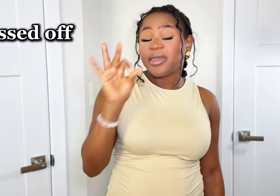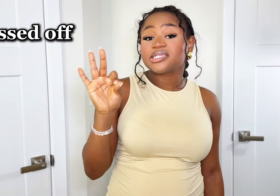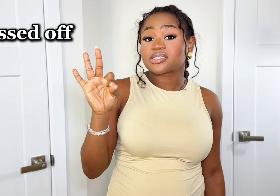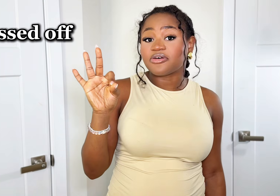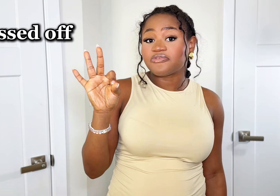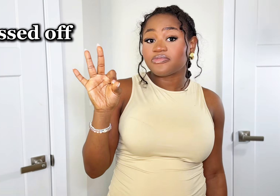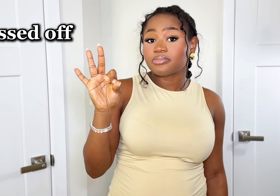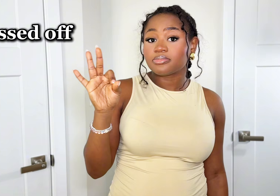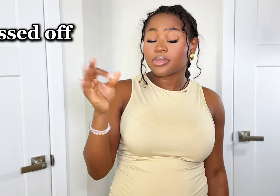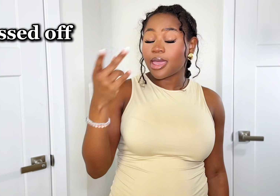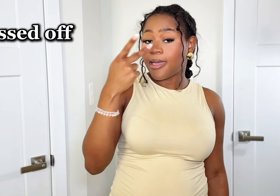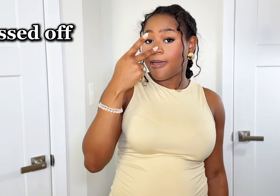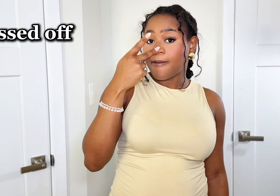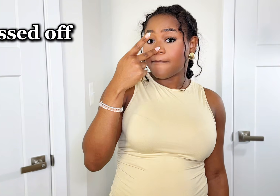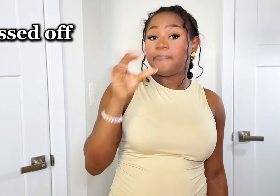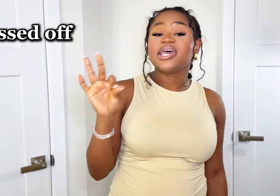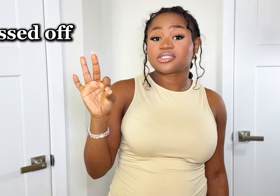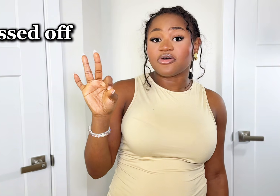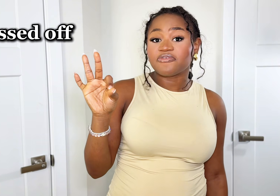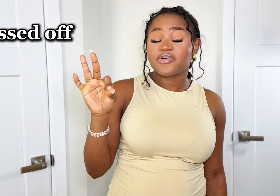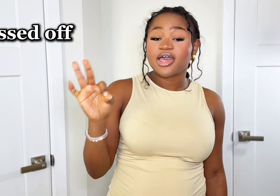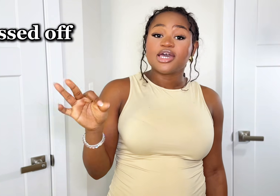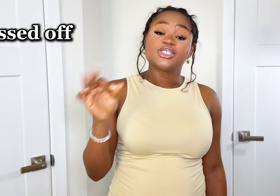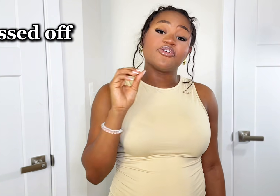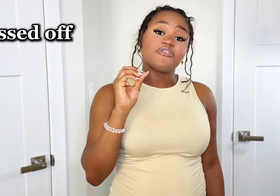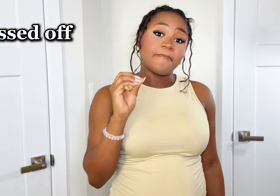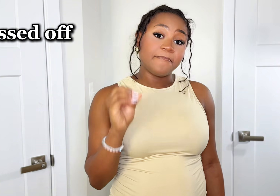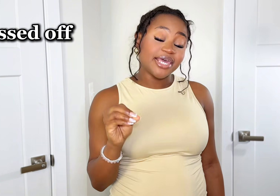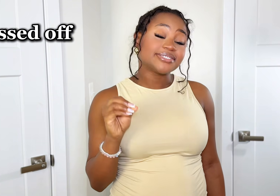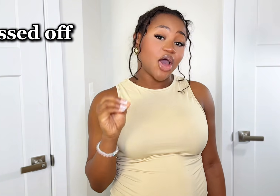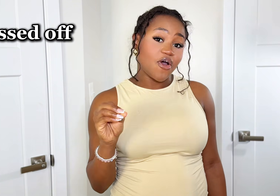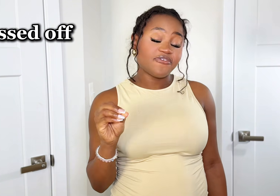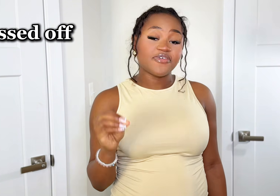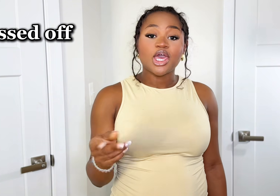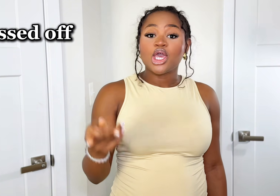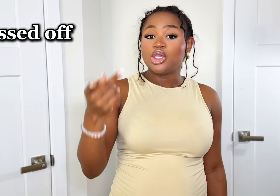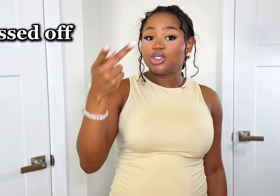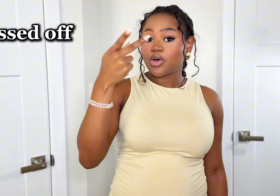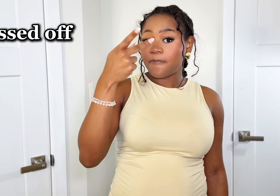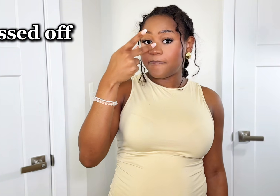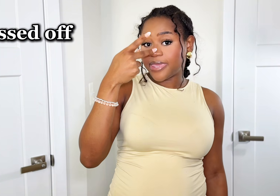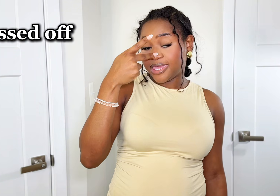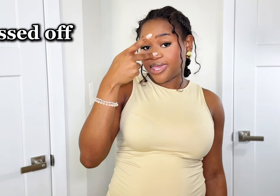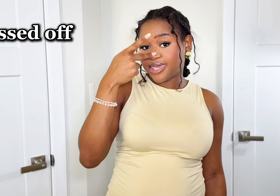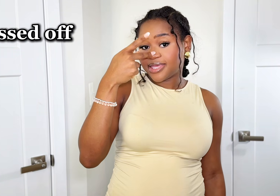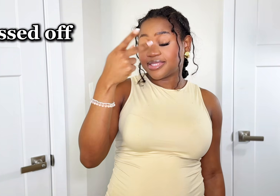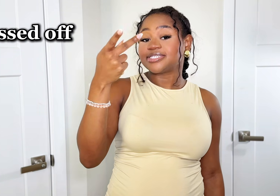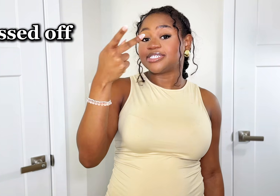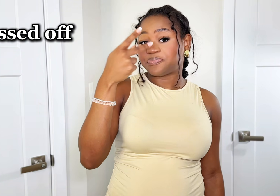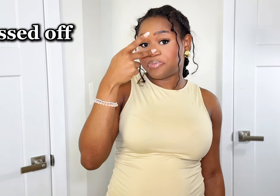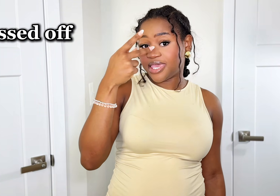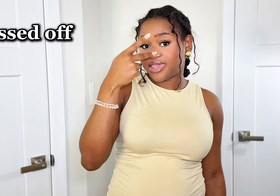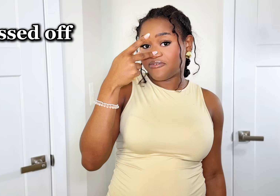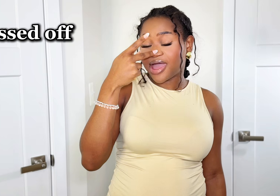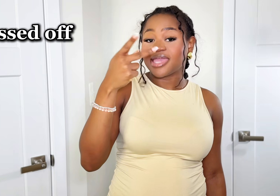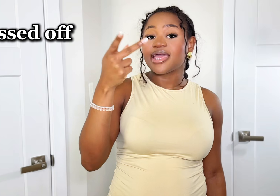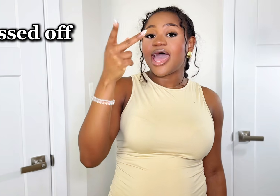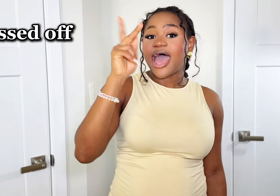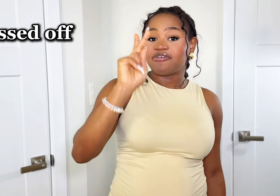Pissed off. Pissed off. So for pissed off, you do P. This is P, right? Having